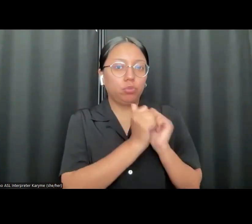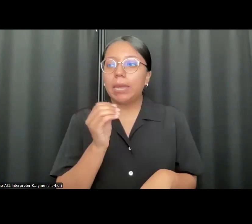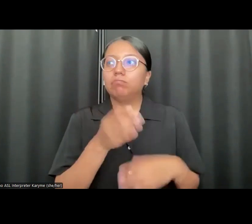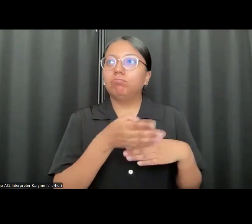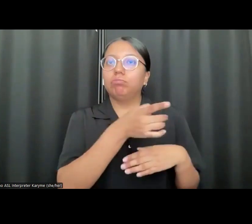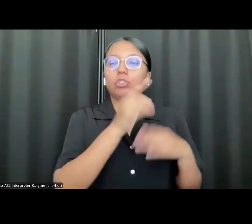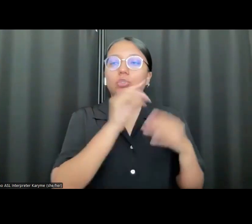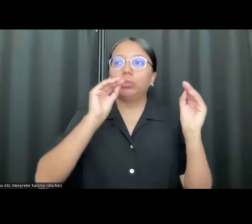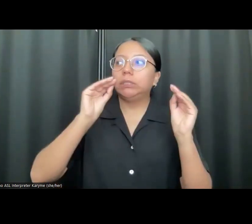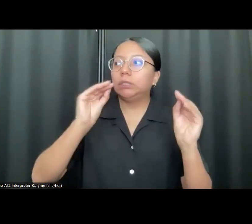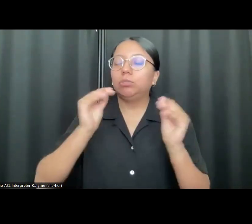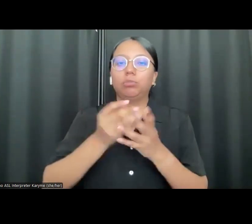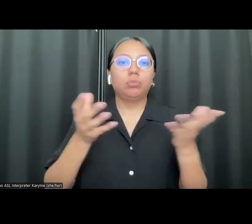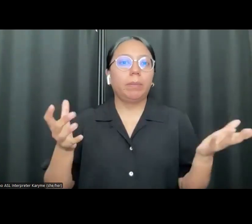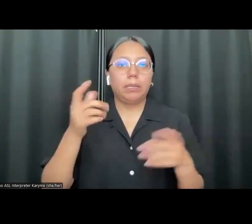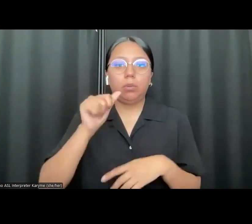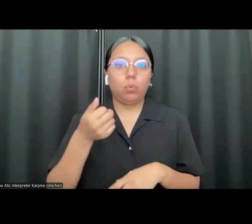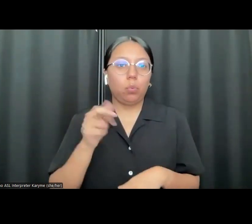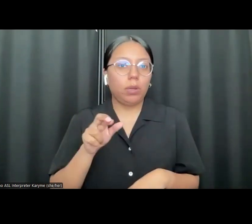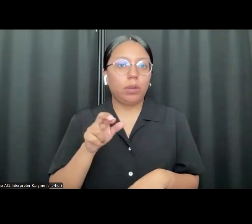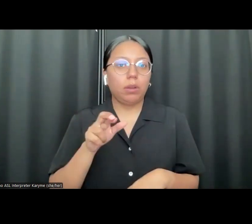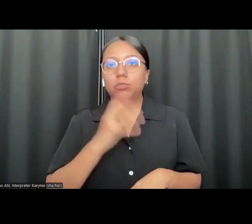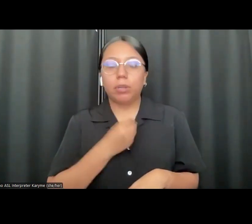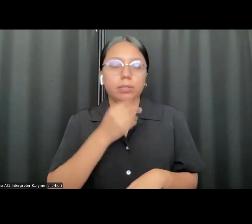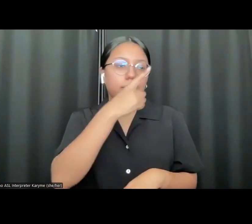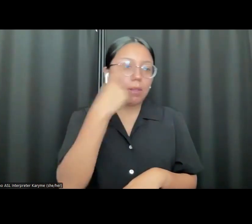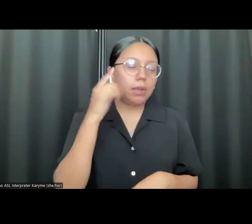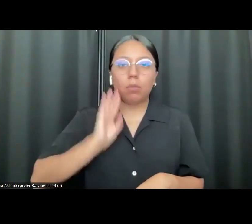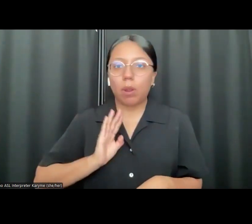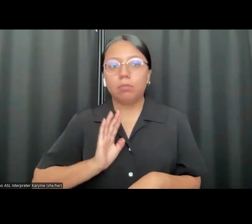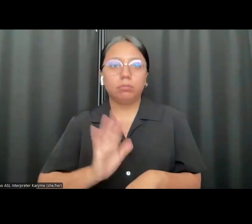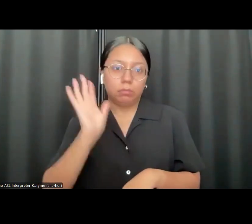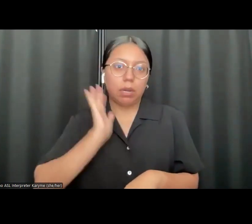trans Black and brown poets and artists in the early 2000s.